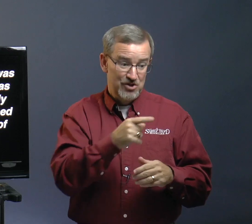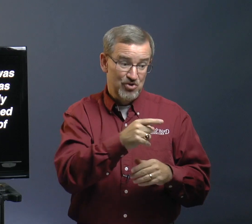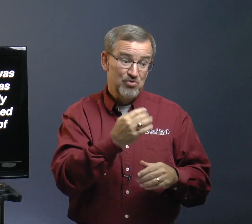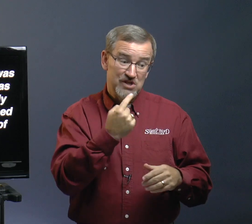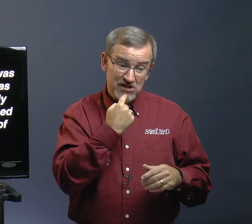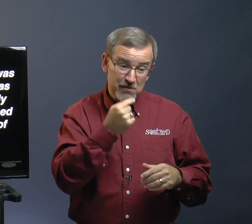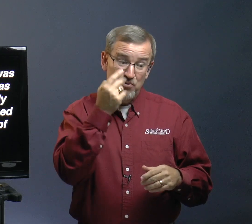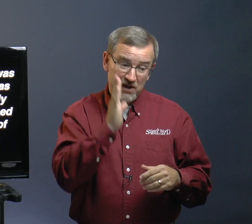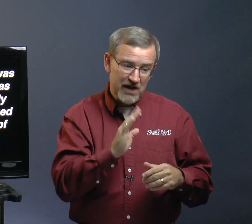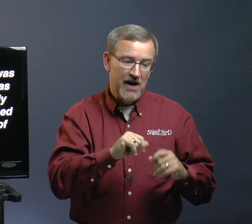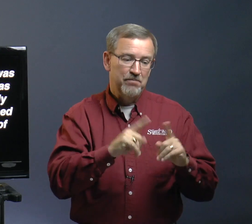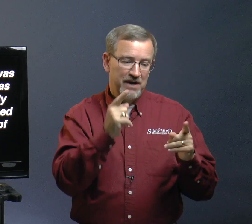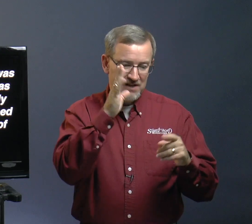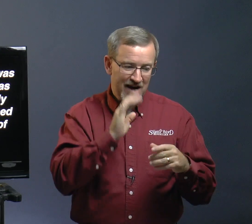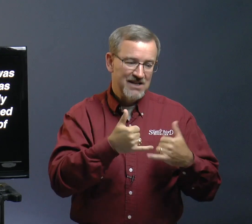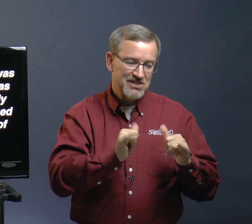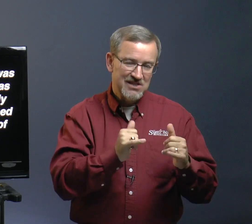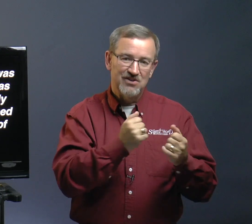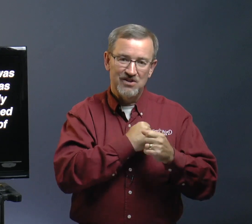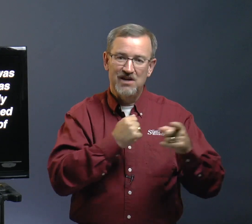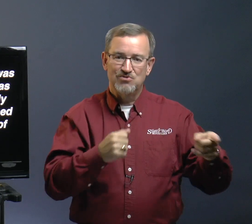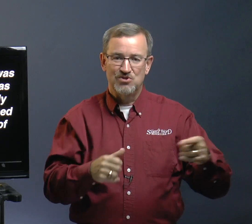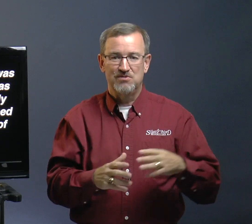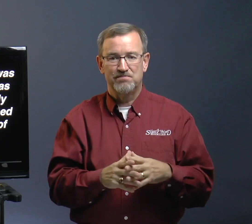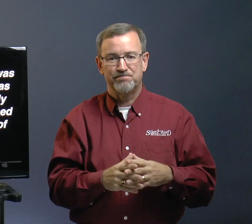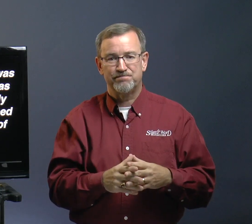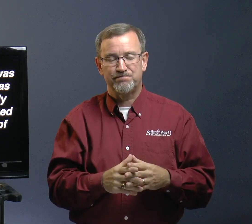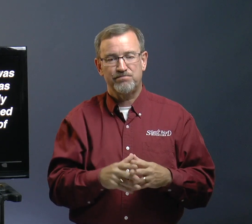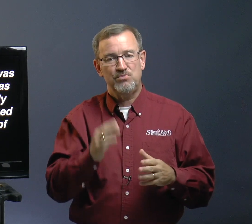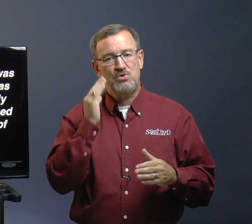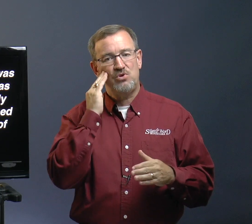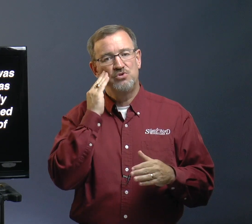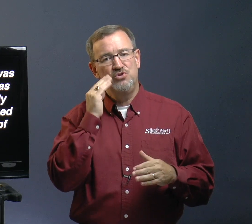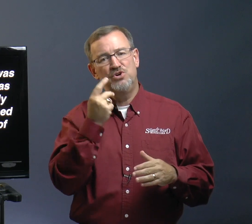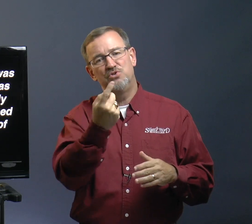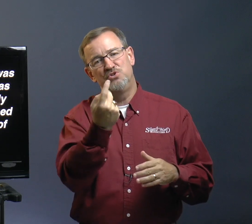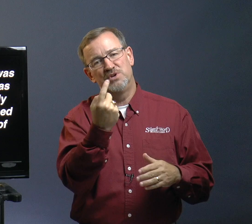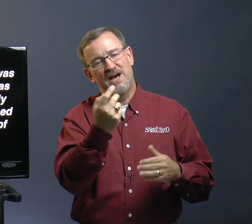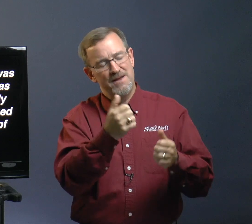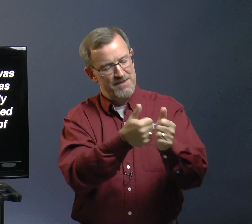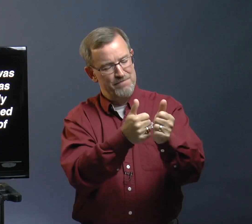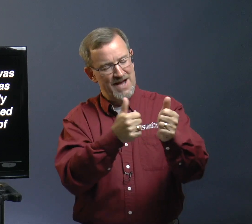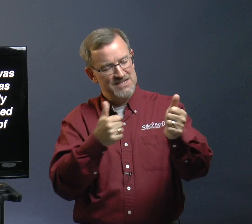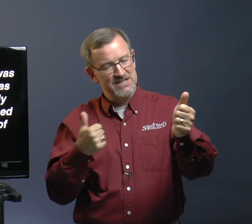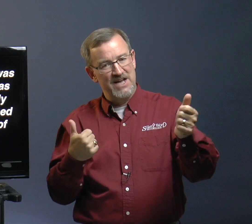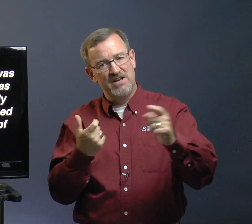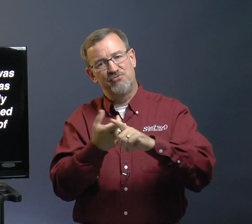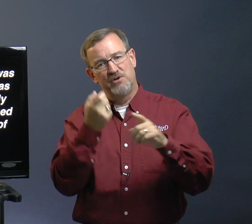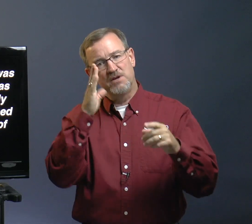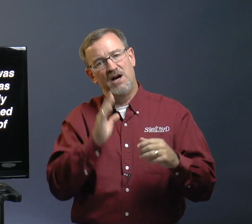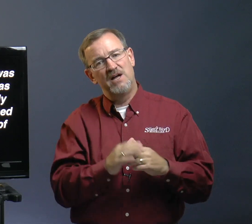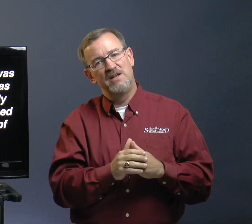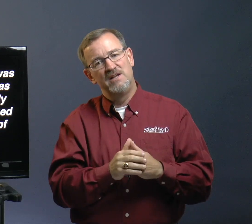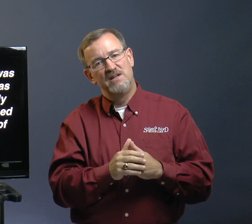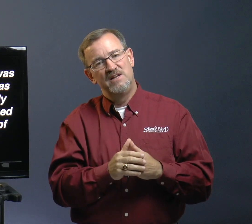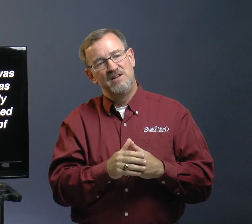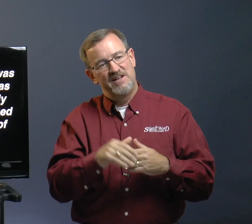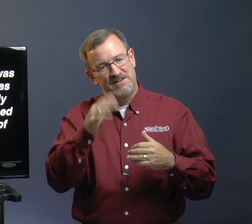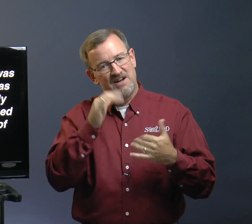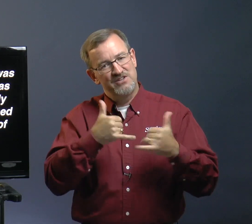You disappoint God, but God still loves you. Do you know you and I may backslide from God, and God